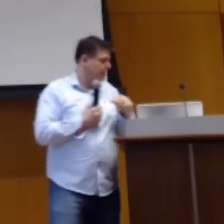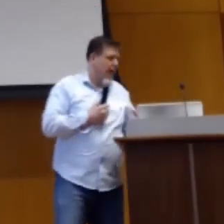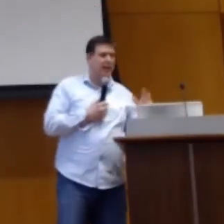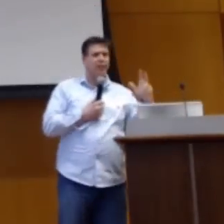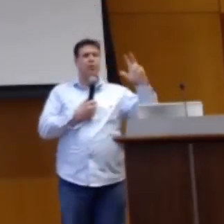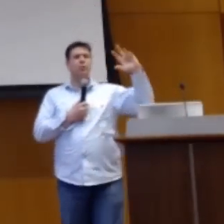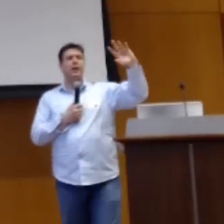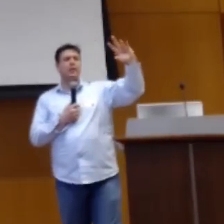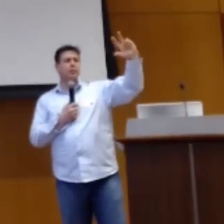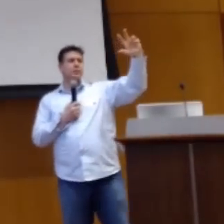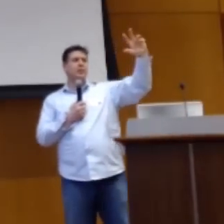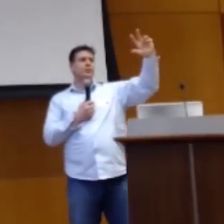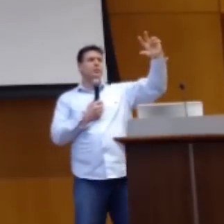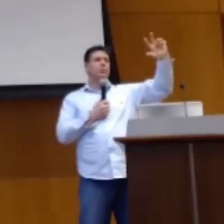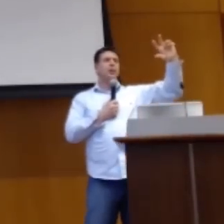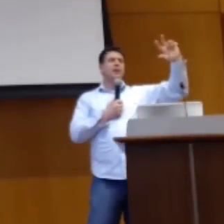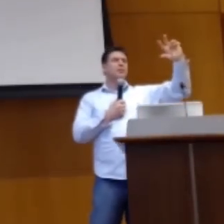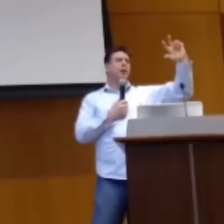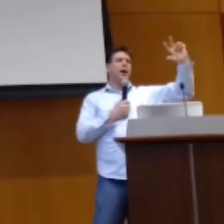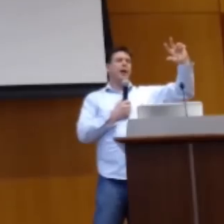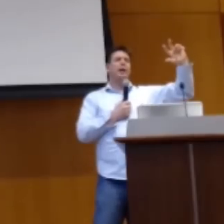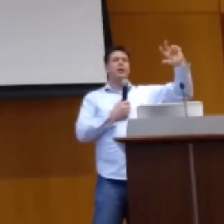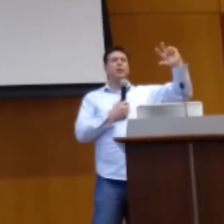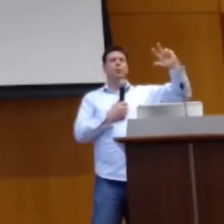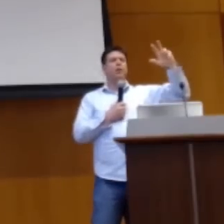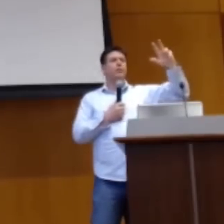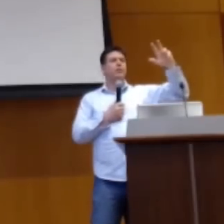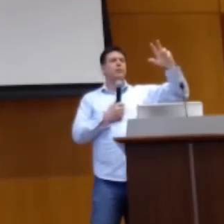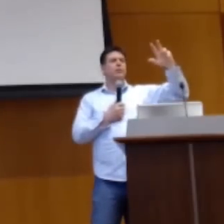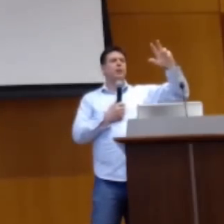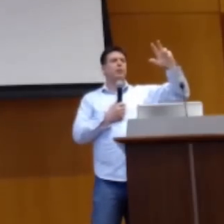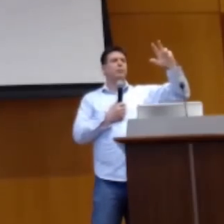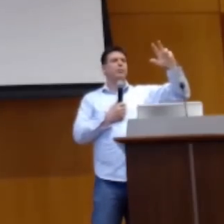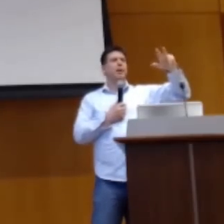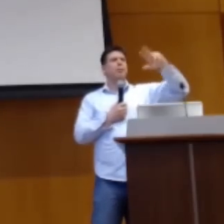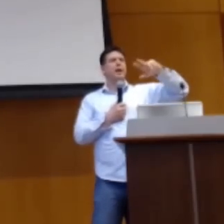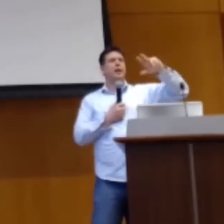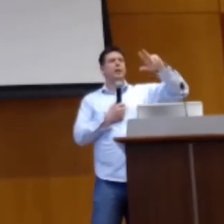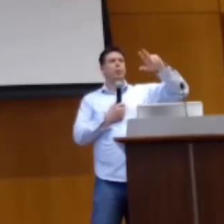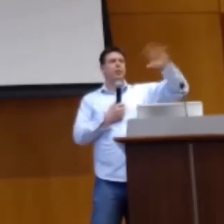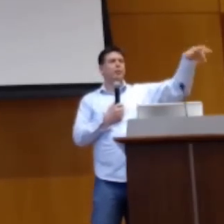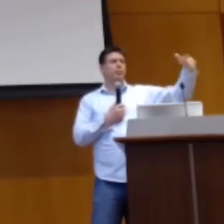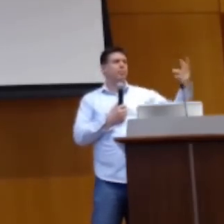And anything you can make that uses these two, except I, you often can make without them.